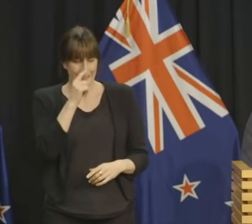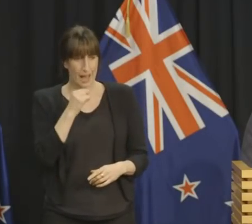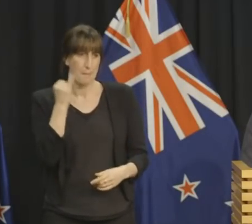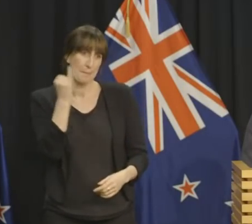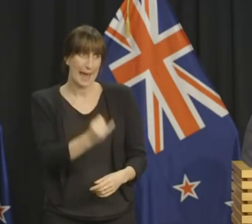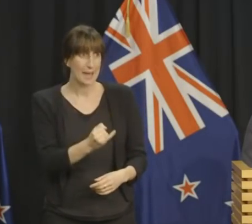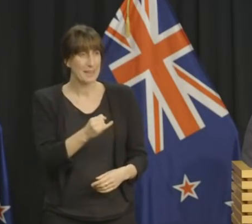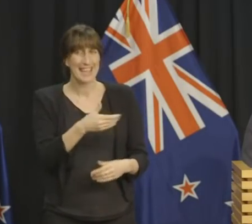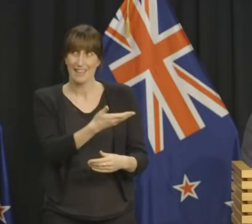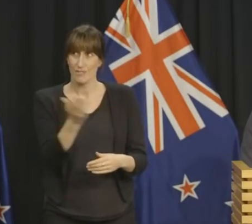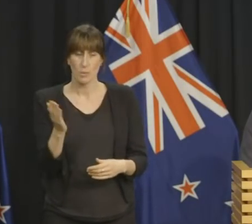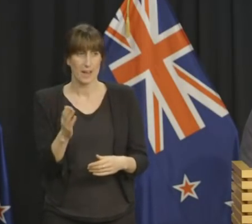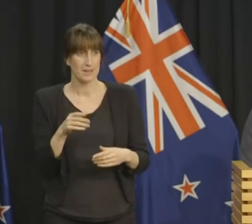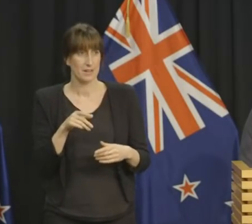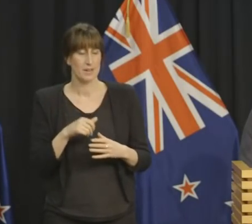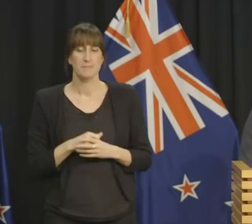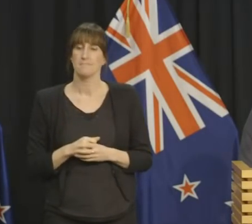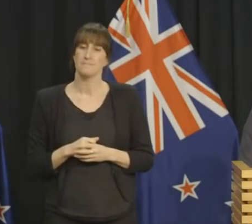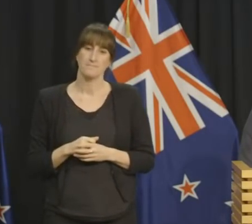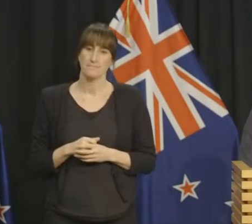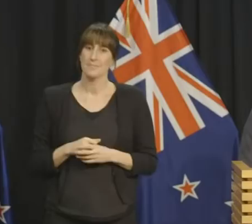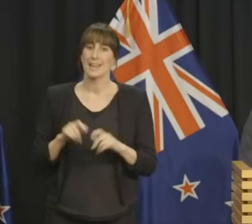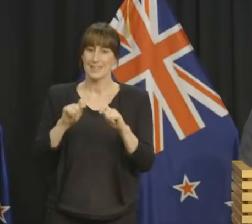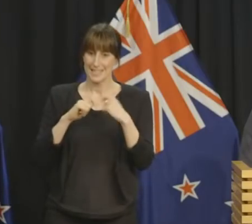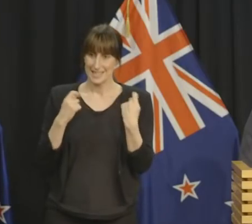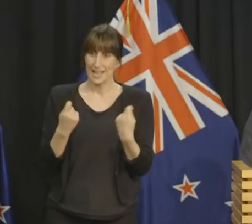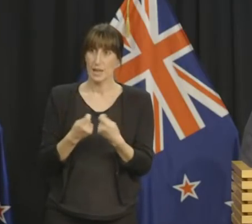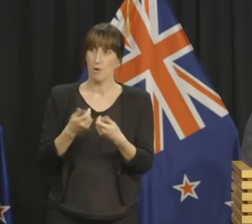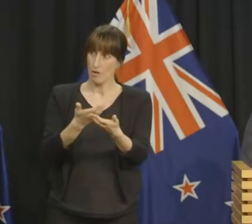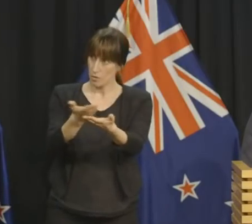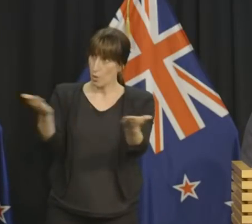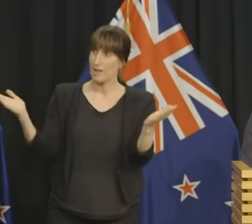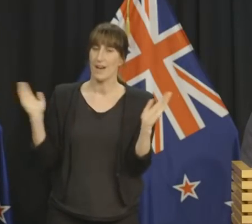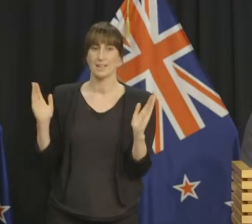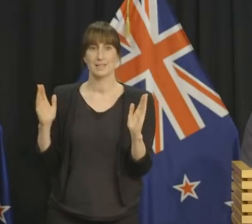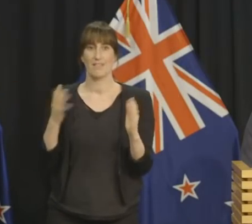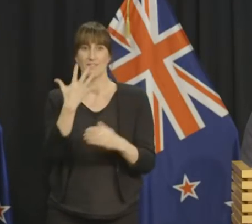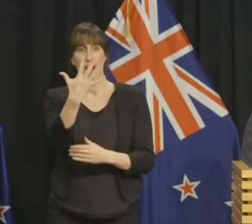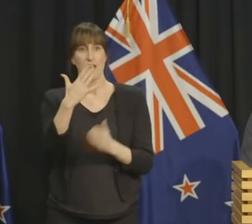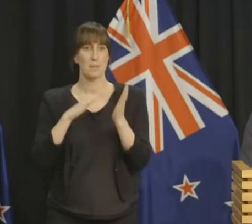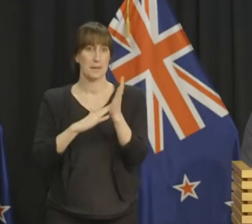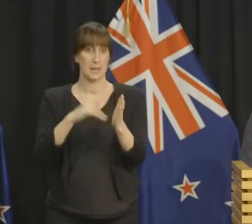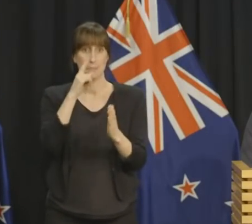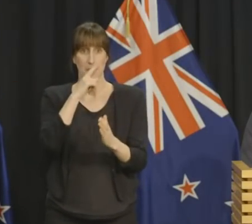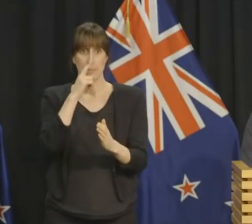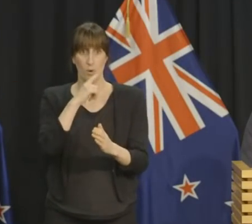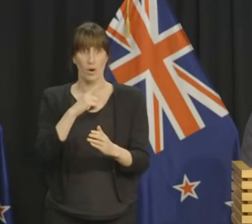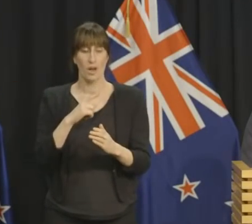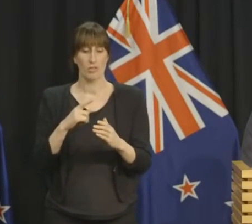our team of 5 million held themselves accountable for staying home and following